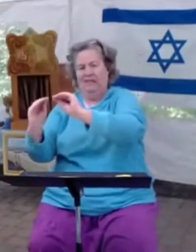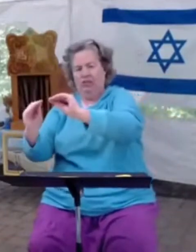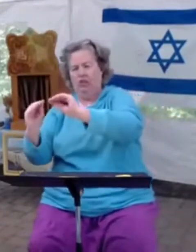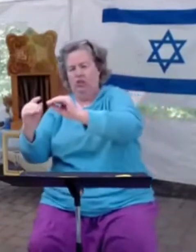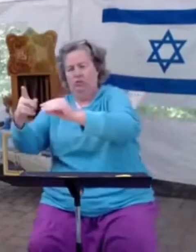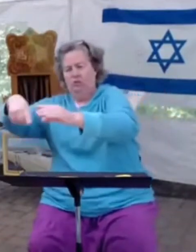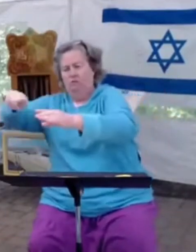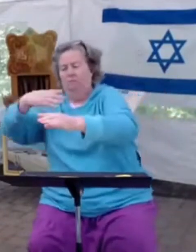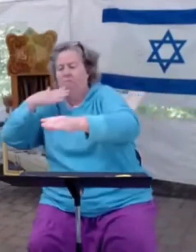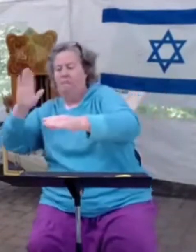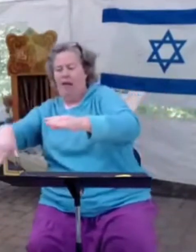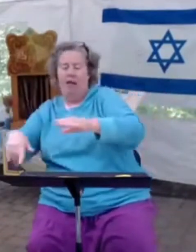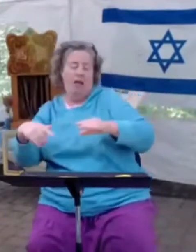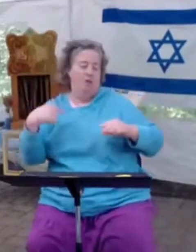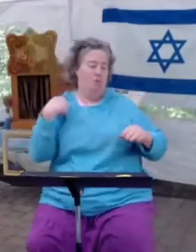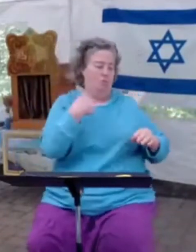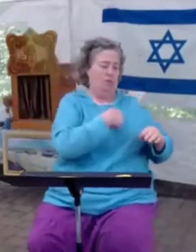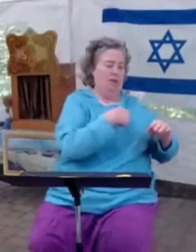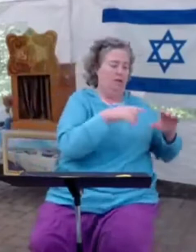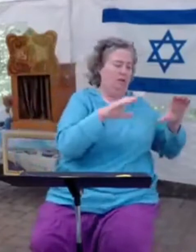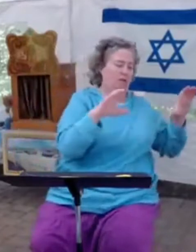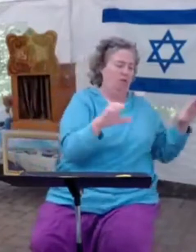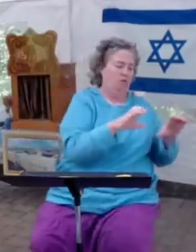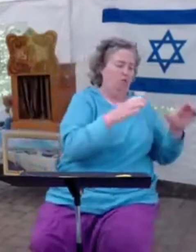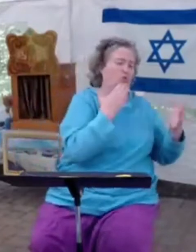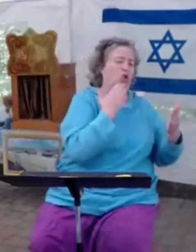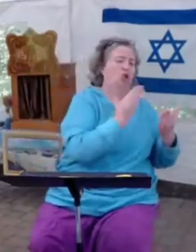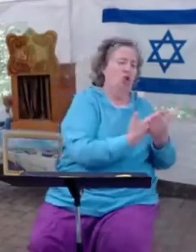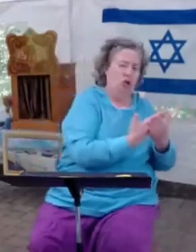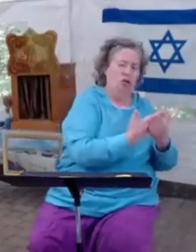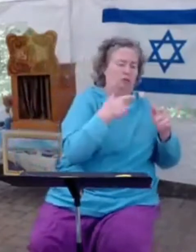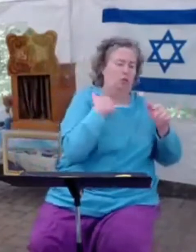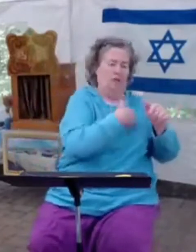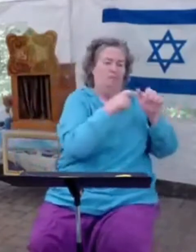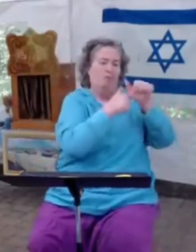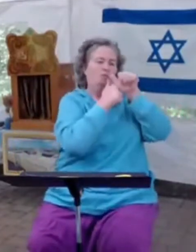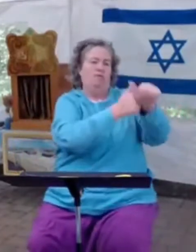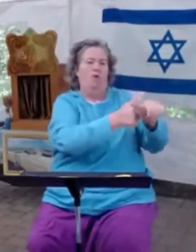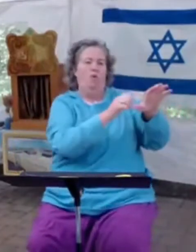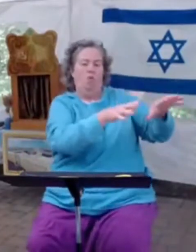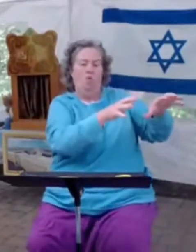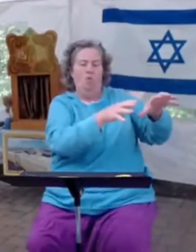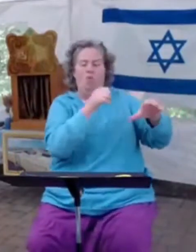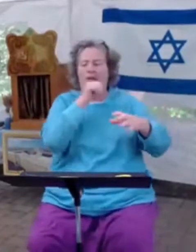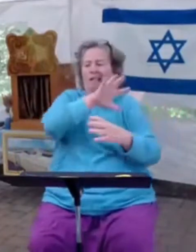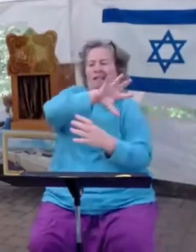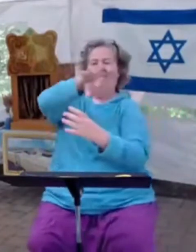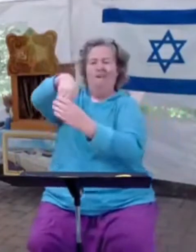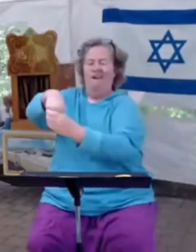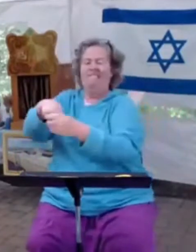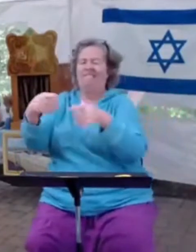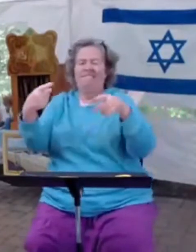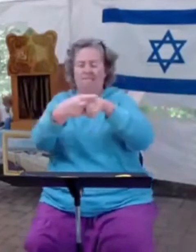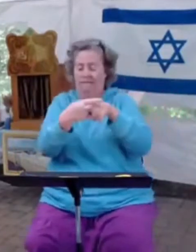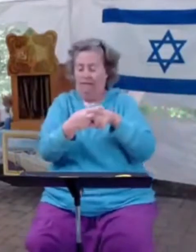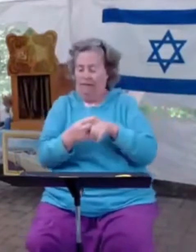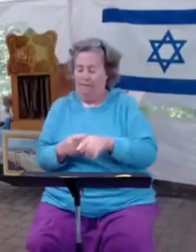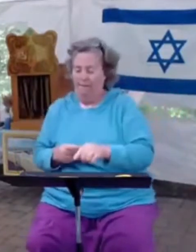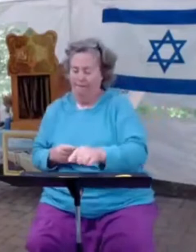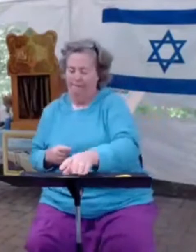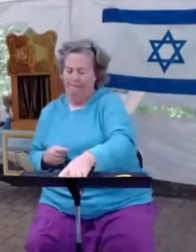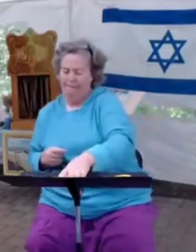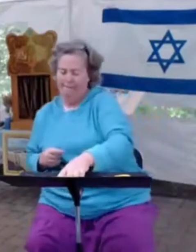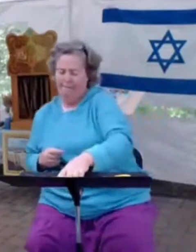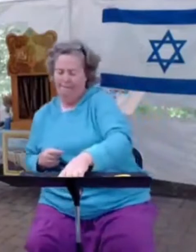where he says, Adam, where are you? Still the same. I don't know if I talked to you. I probably